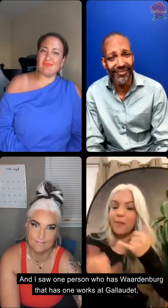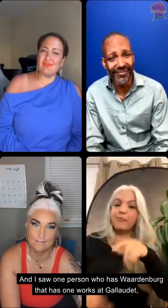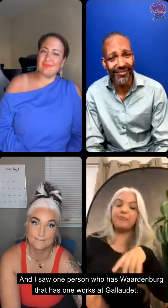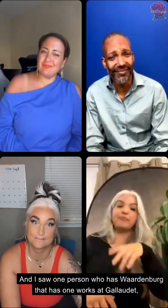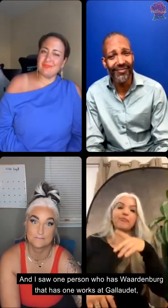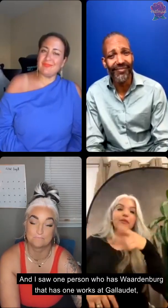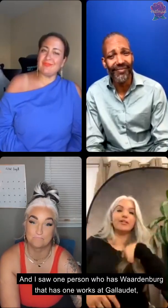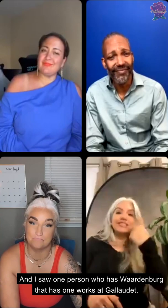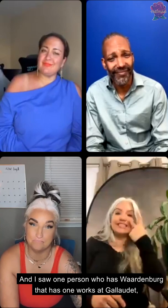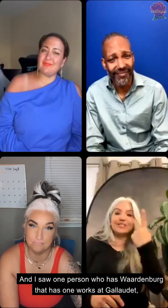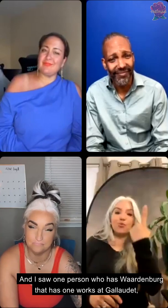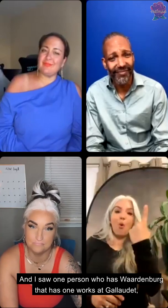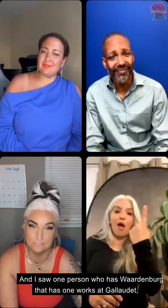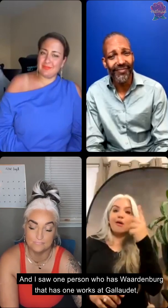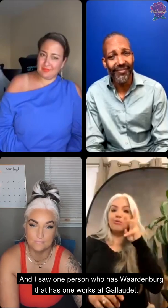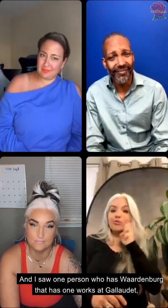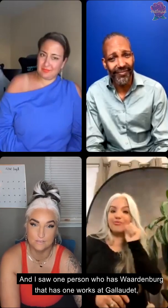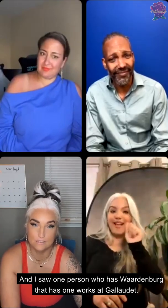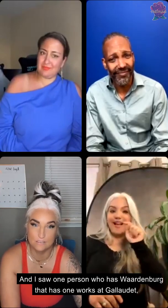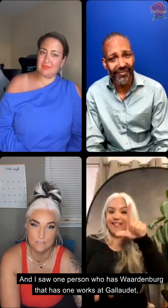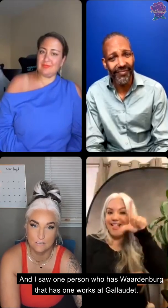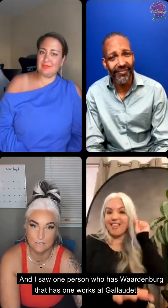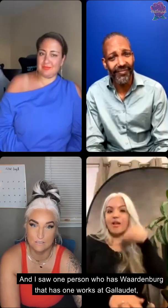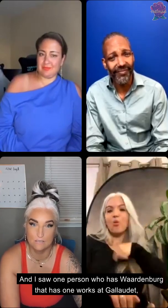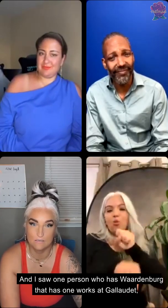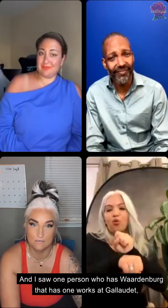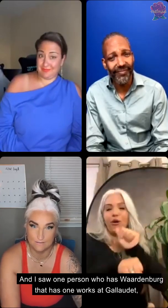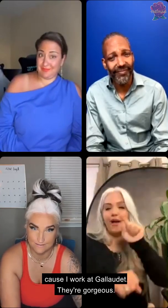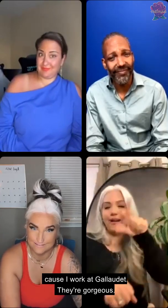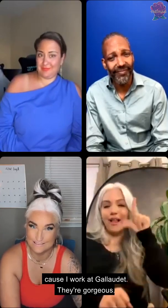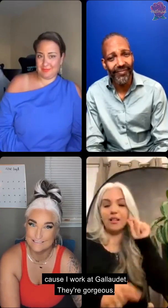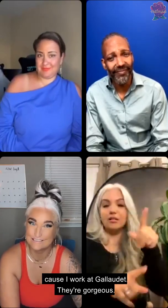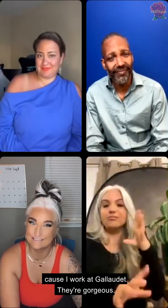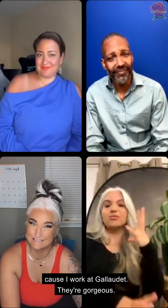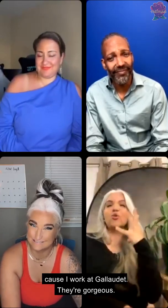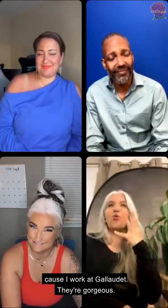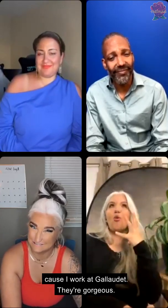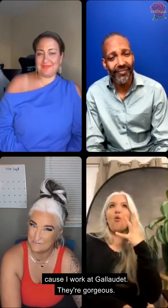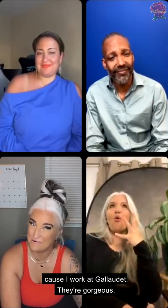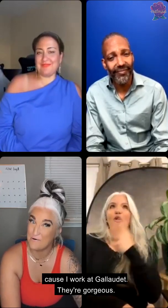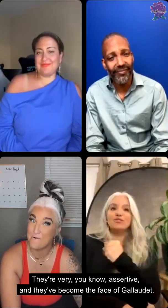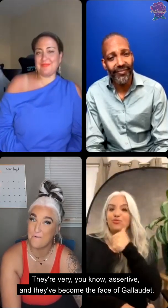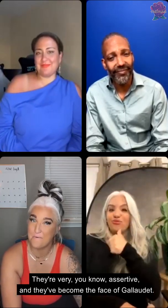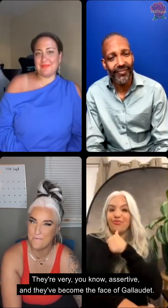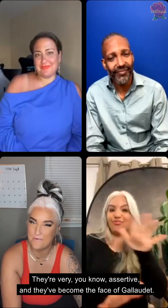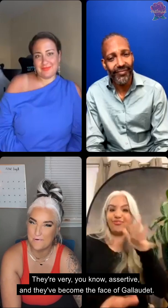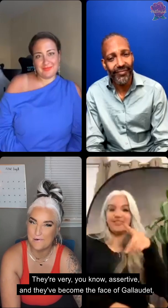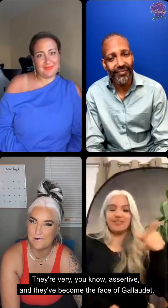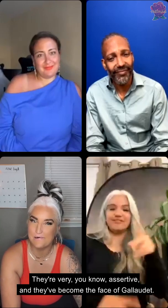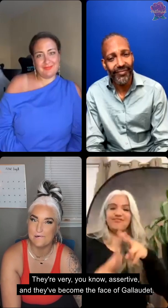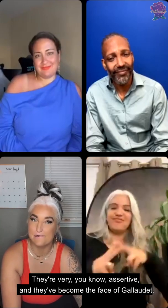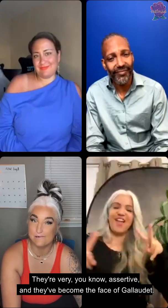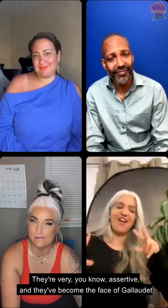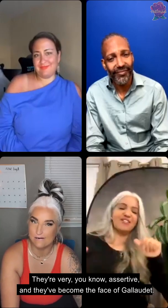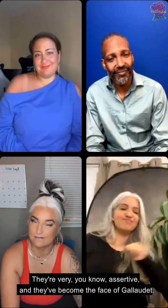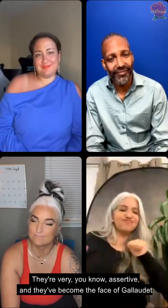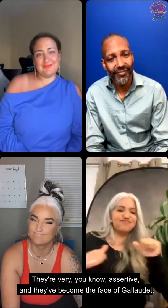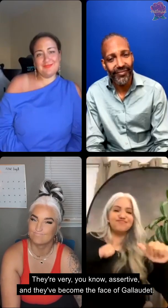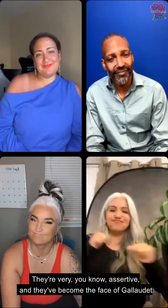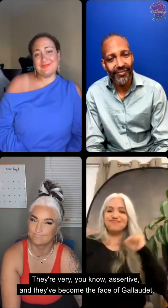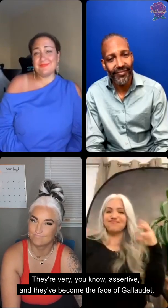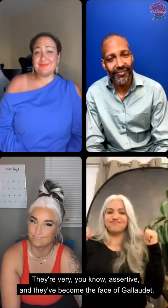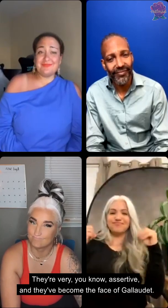today. And I saw one person that has Wardenbergs at Gallaudet because I work at Gallaudet. And they're gorgeous. They're